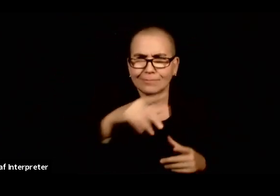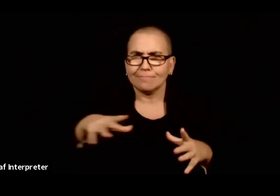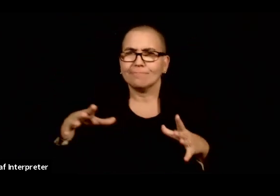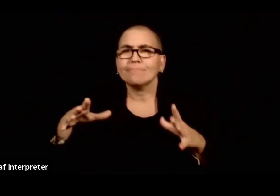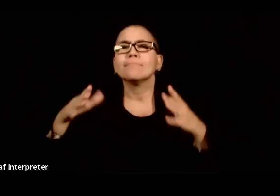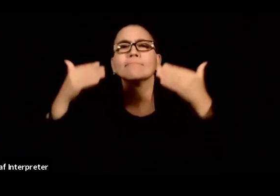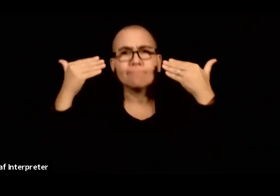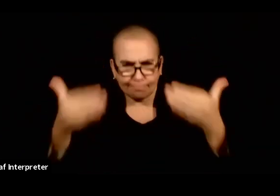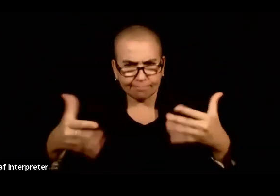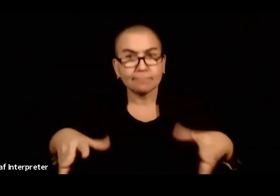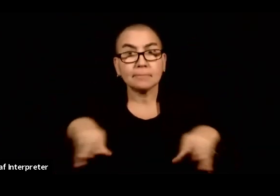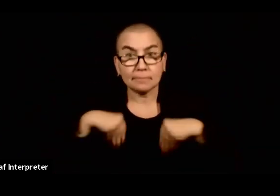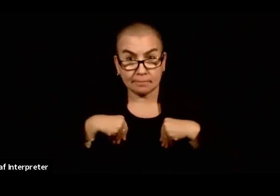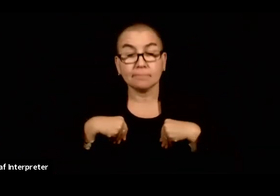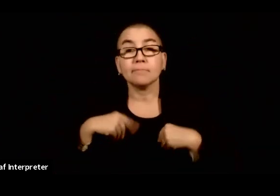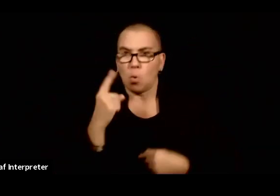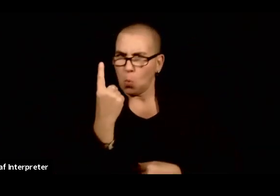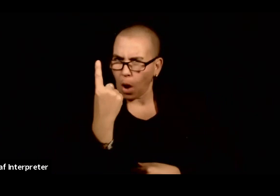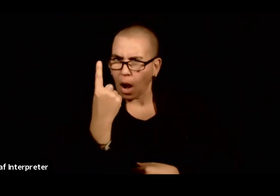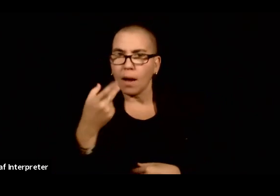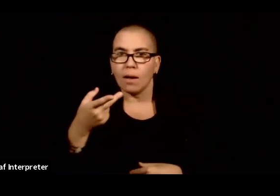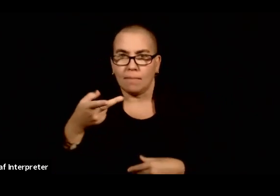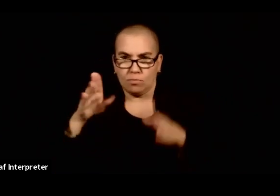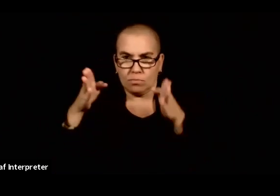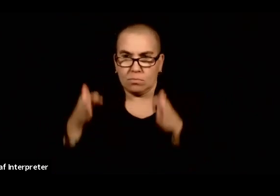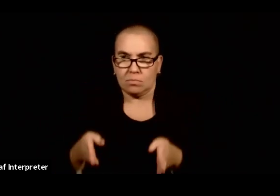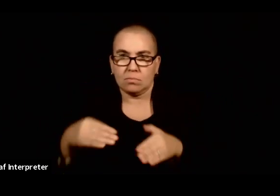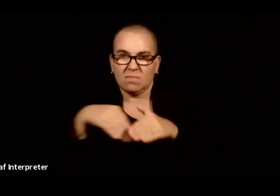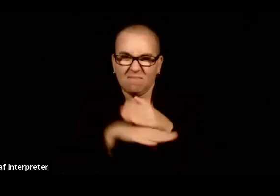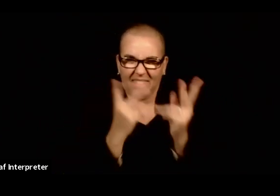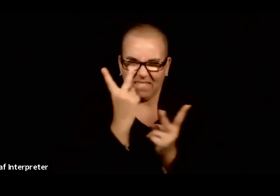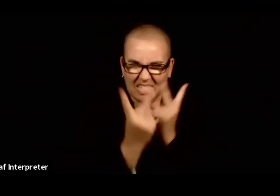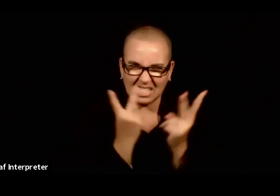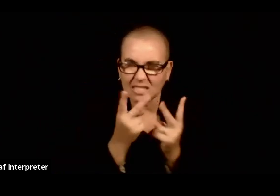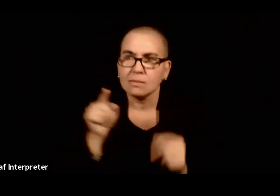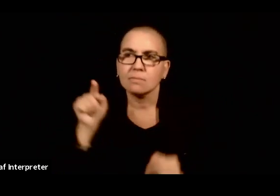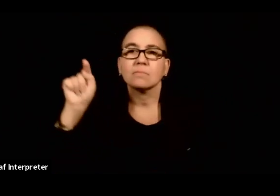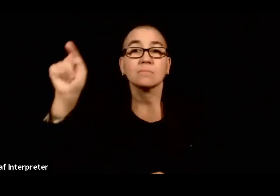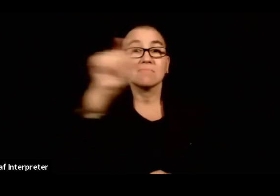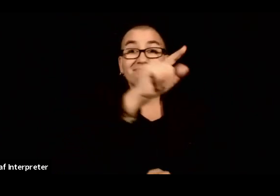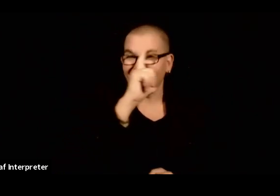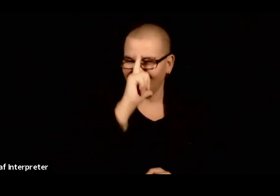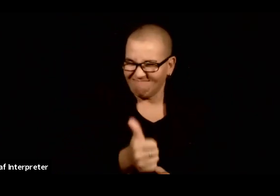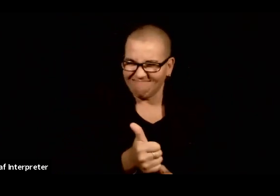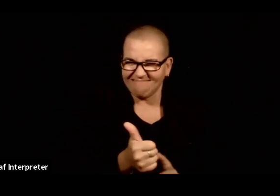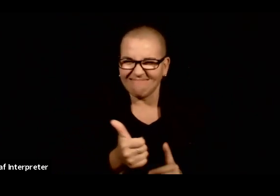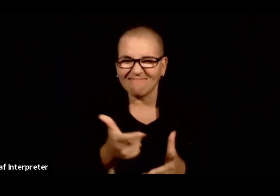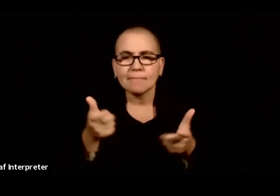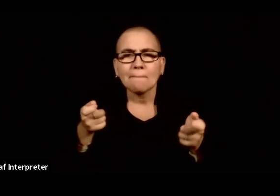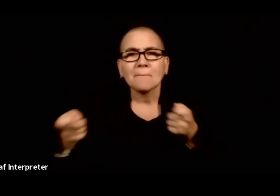facility to manage cases well should they develop. But Lindsay, what would you